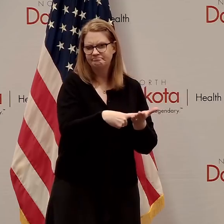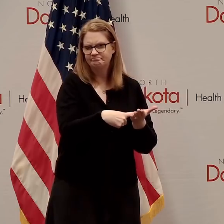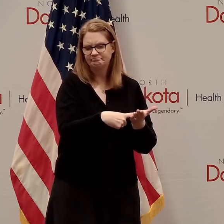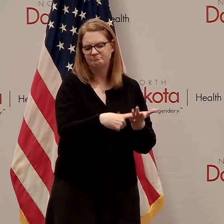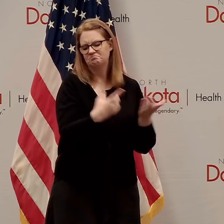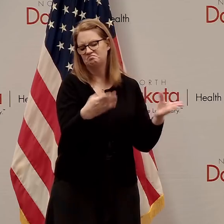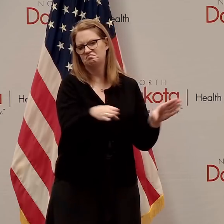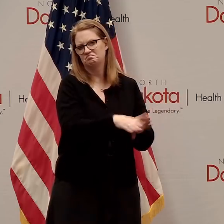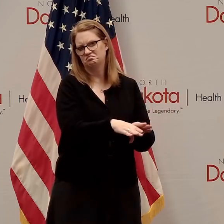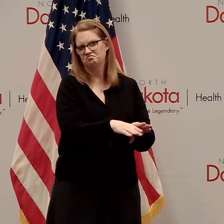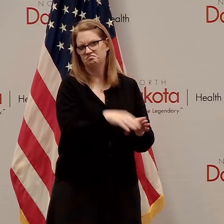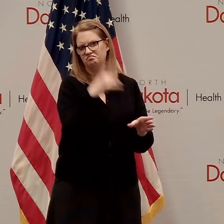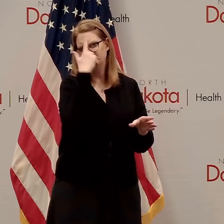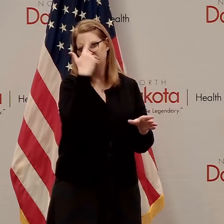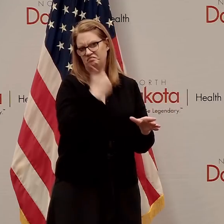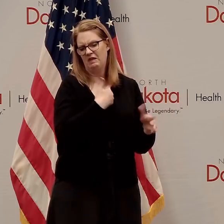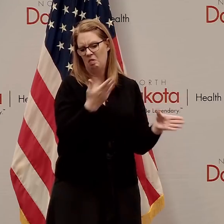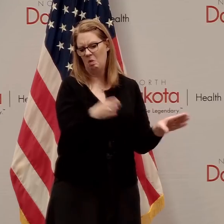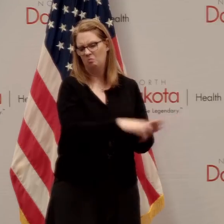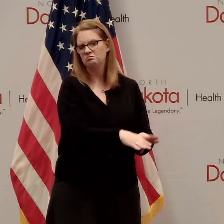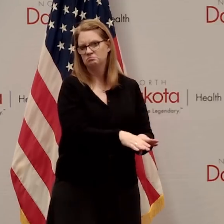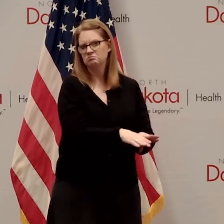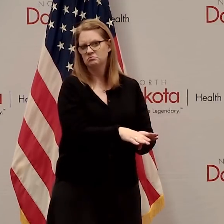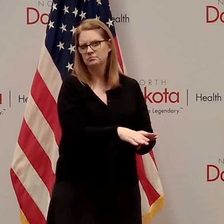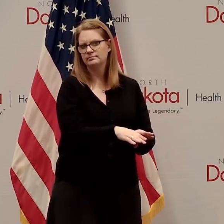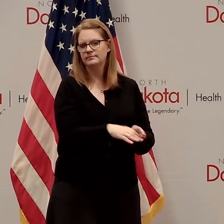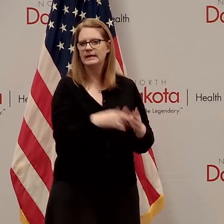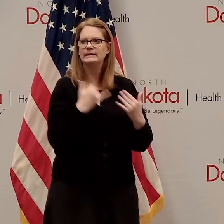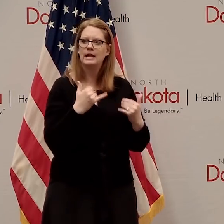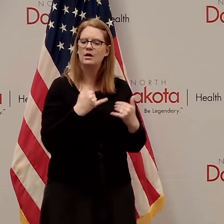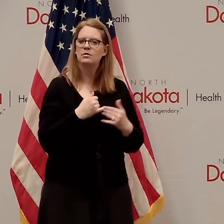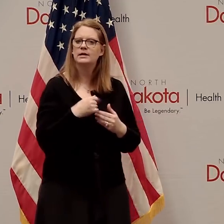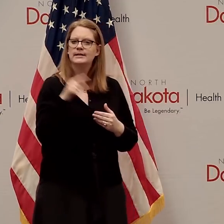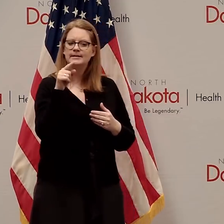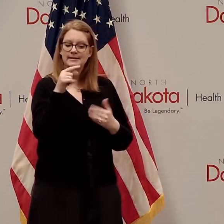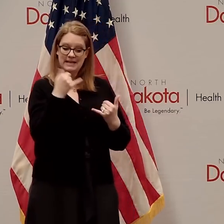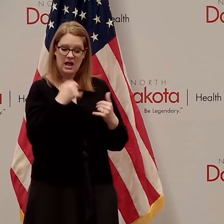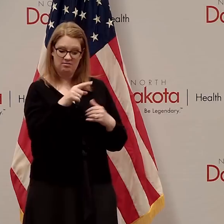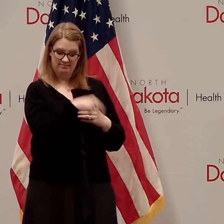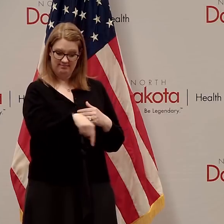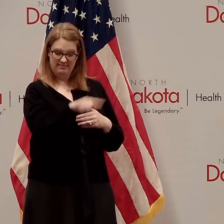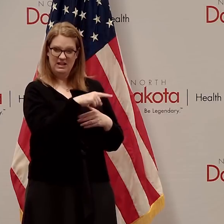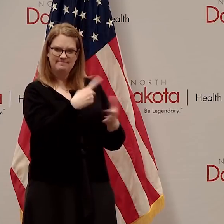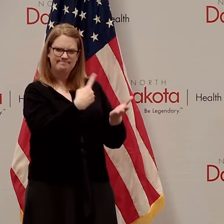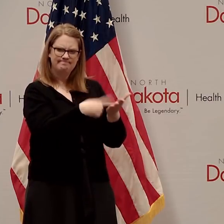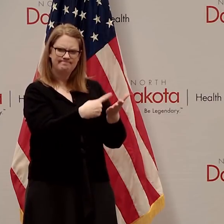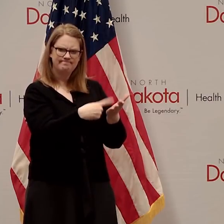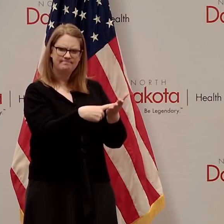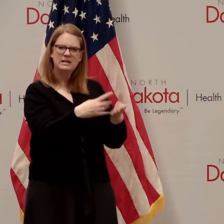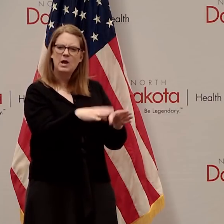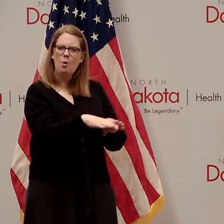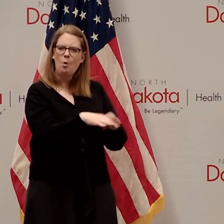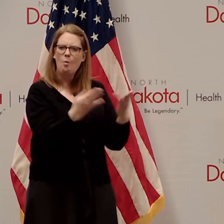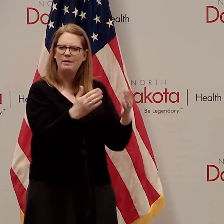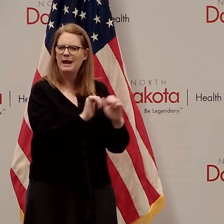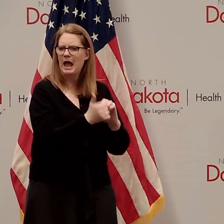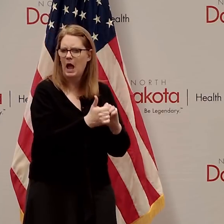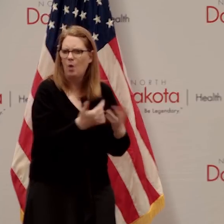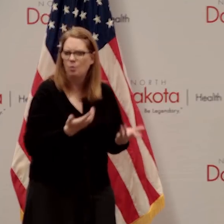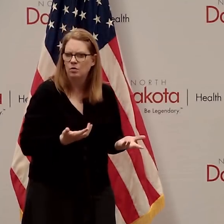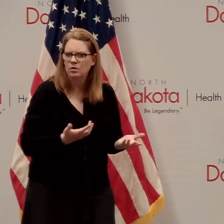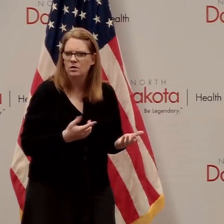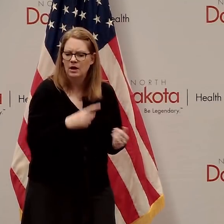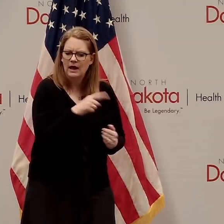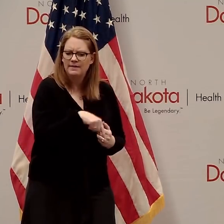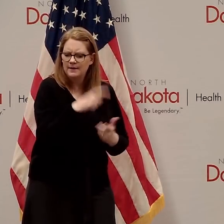across the whole state. They're working on plans on how they might reopen and do that under new standard operating procedures that